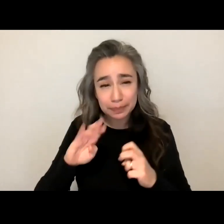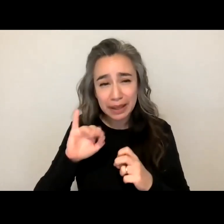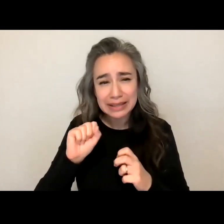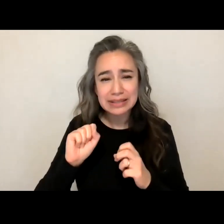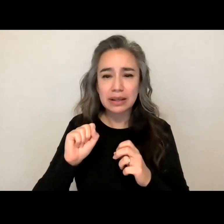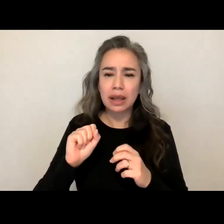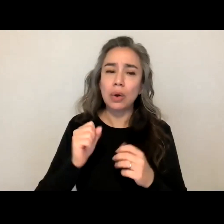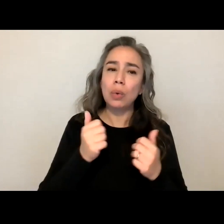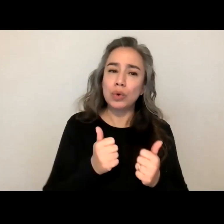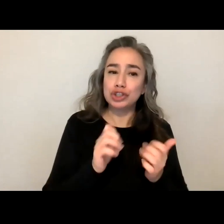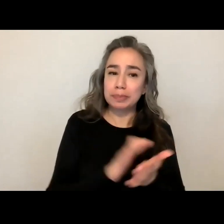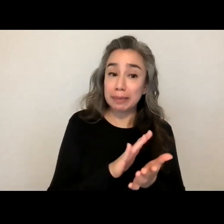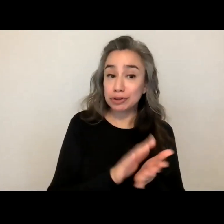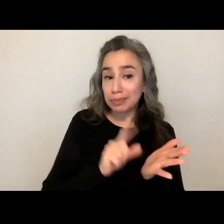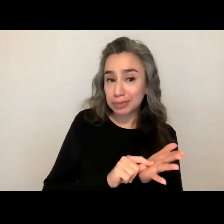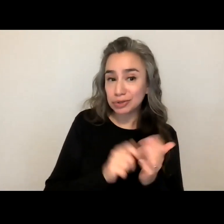can be published or not.